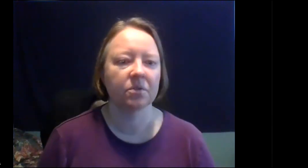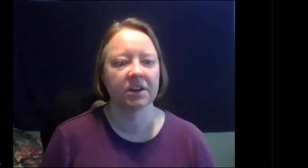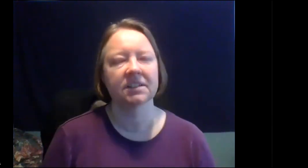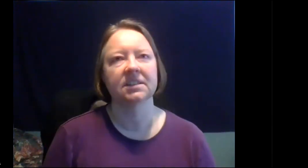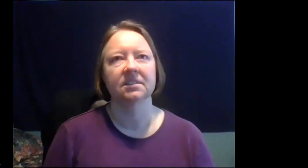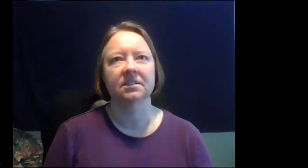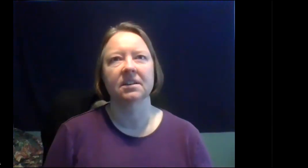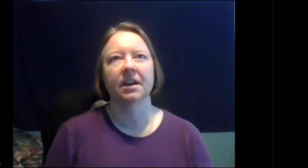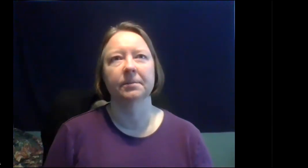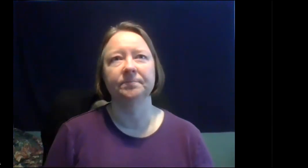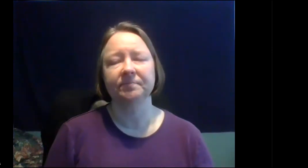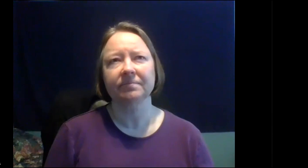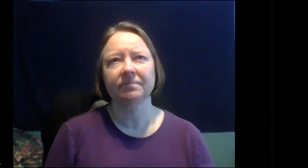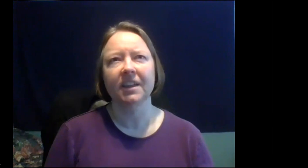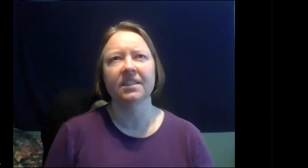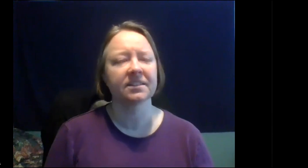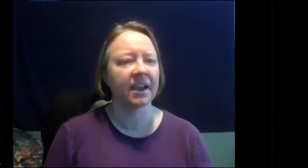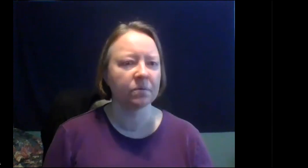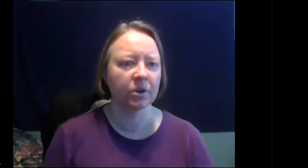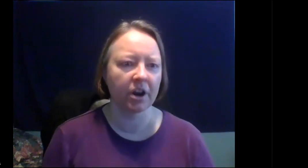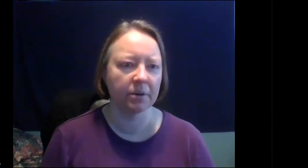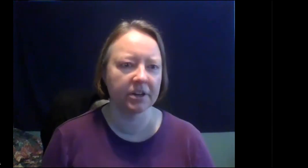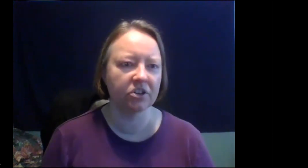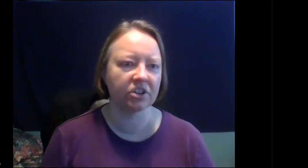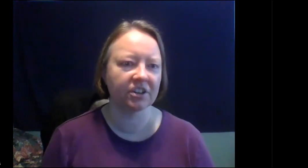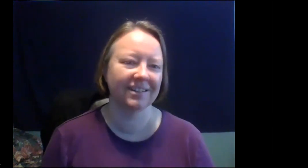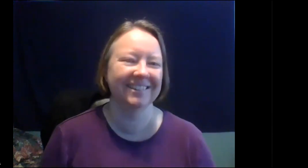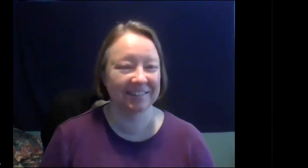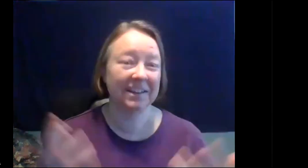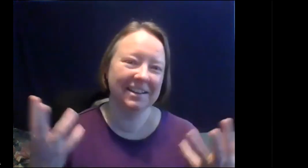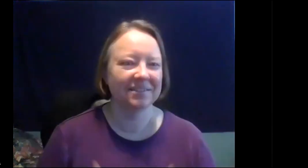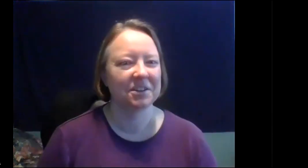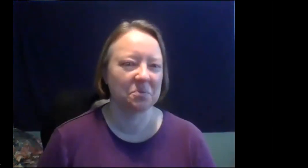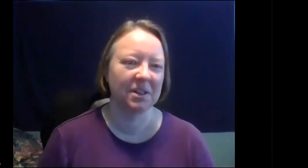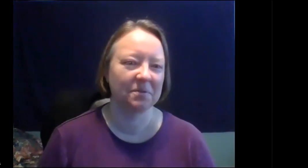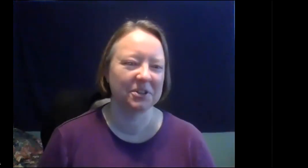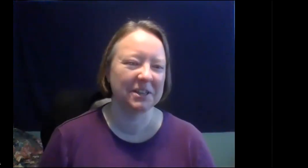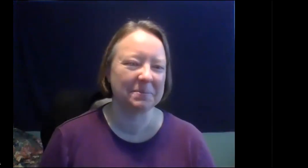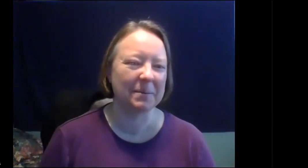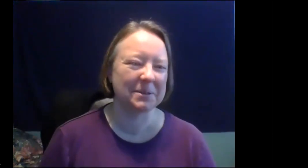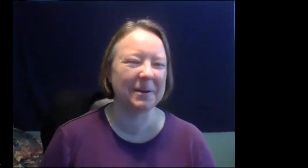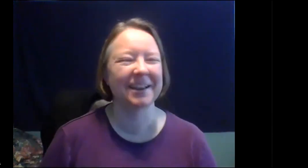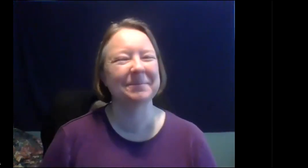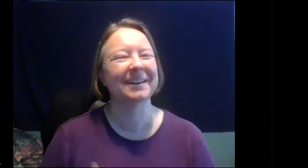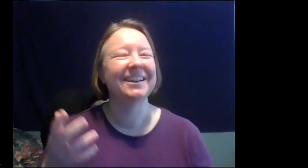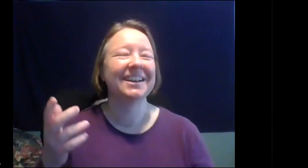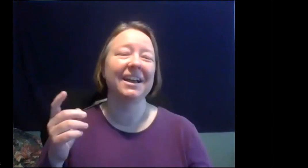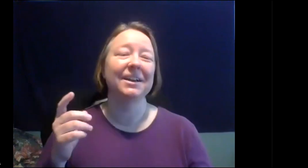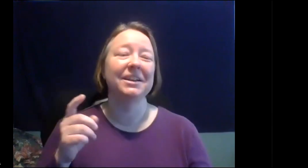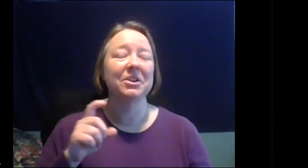For instance, the sign for garbage, it's one of the first things that pops into my head, but here